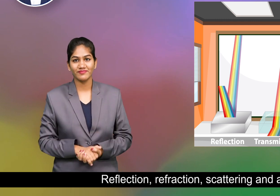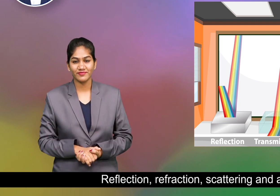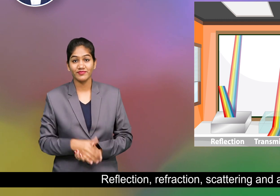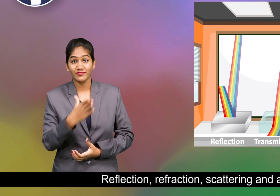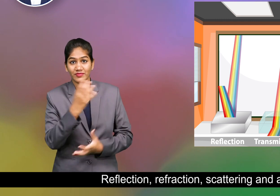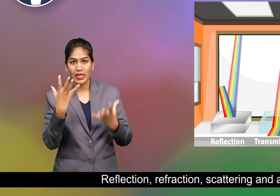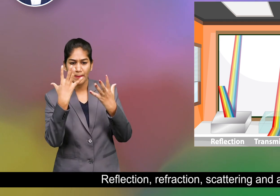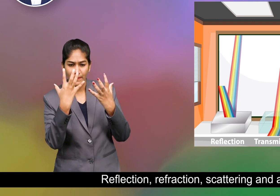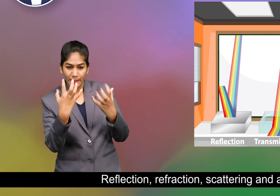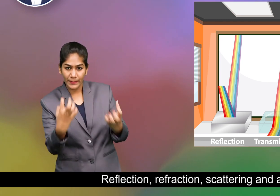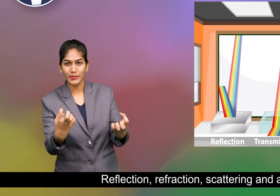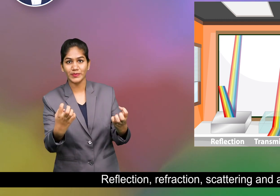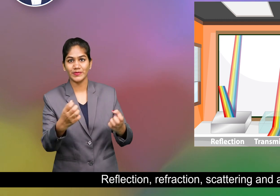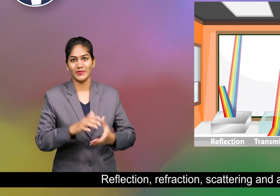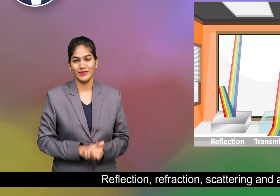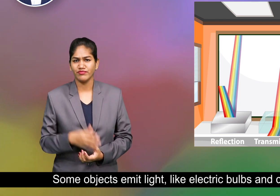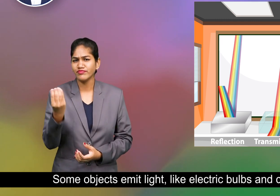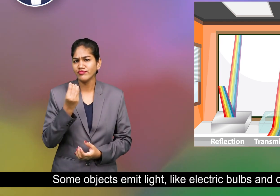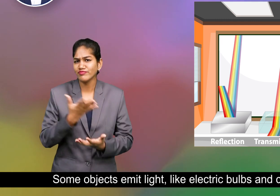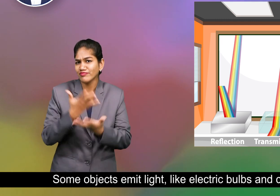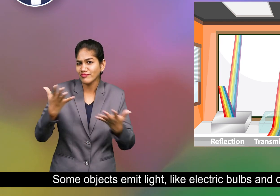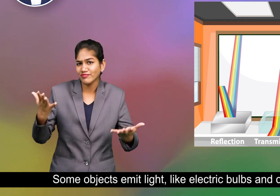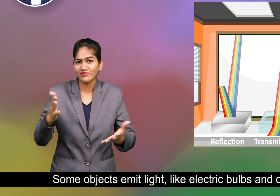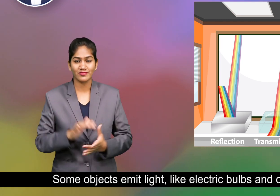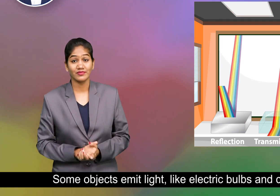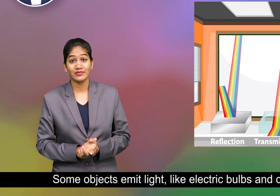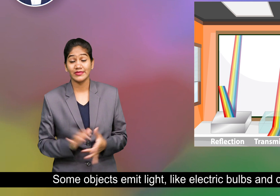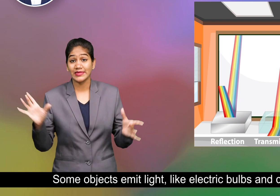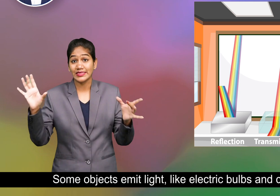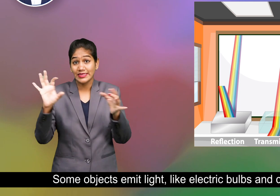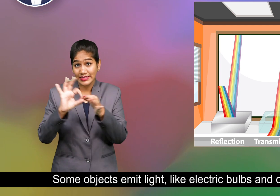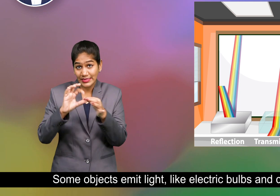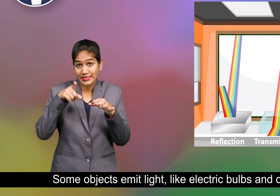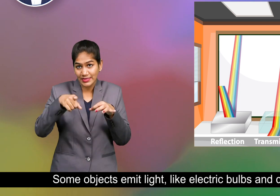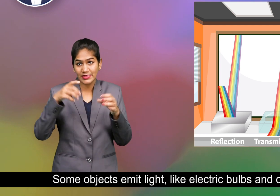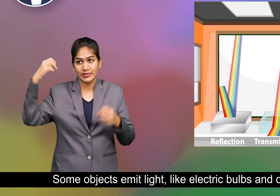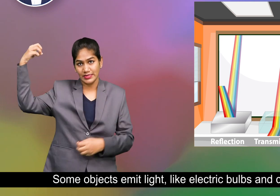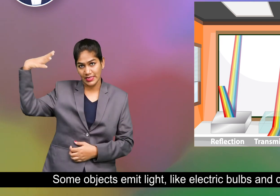and absorption. Some objects emit light,